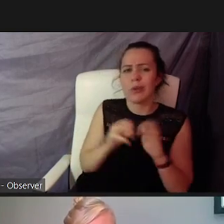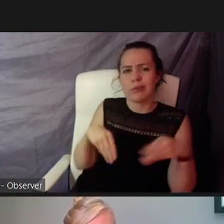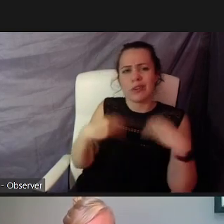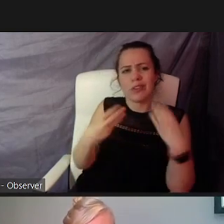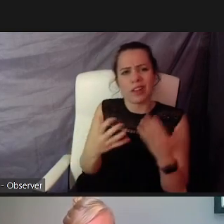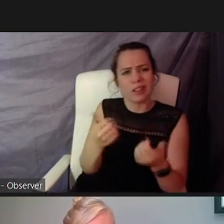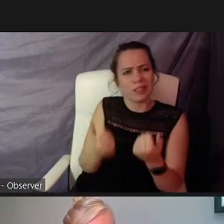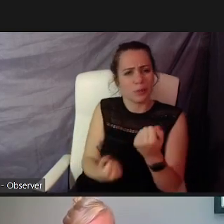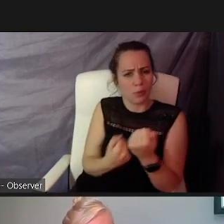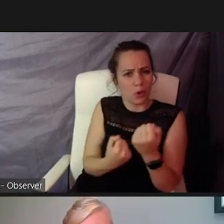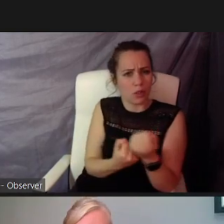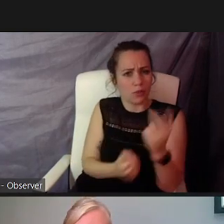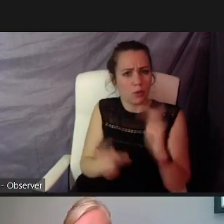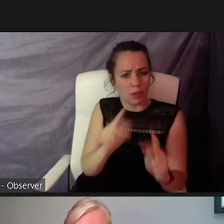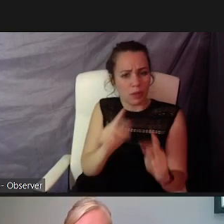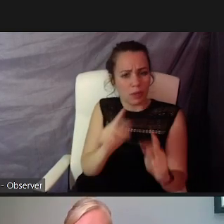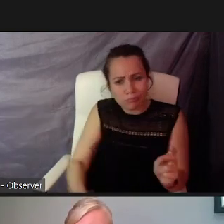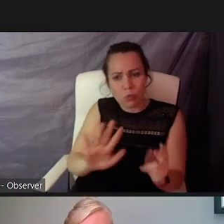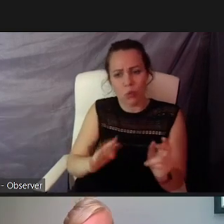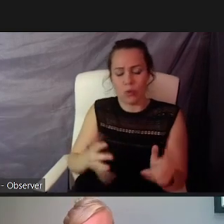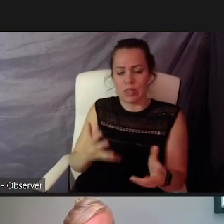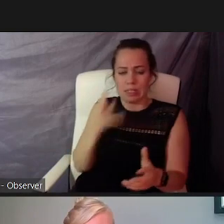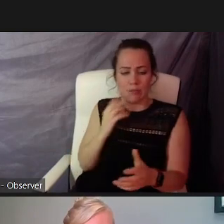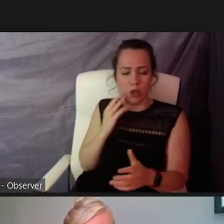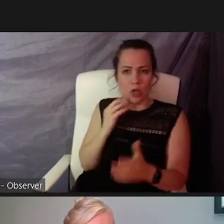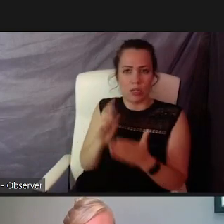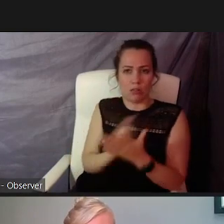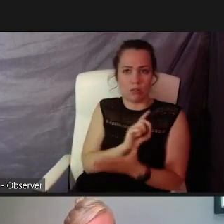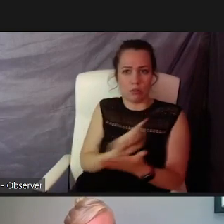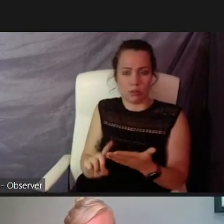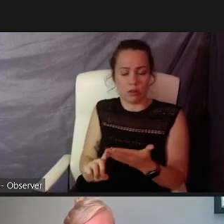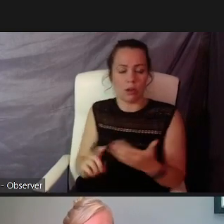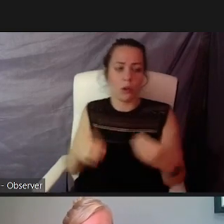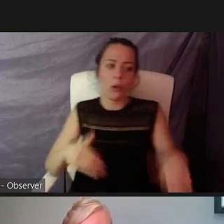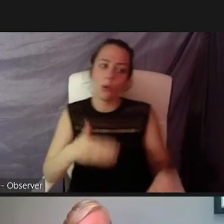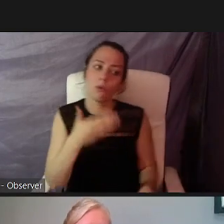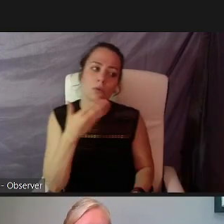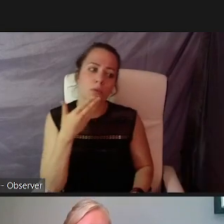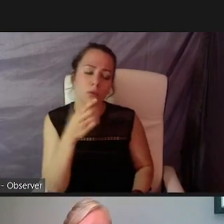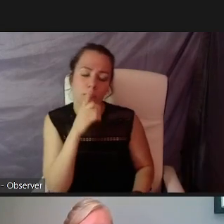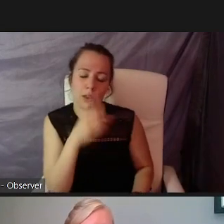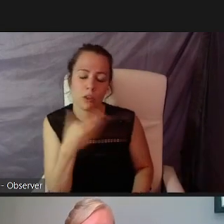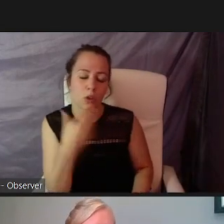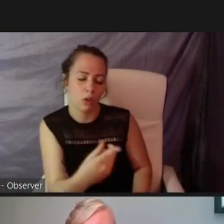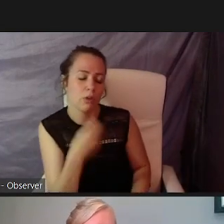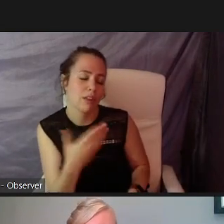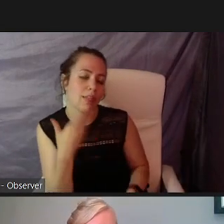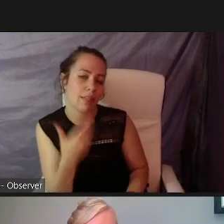because of this coronavirus? Mehak, that's a really nice question.